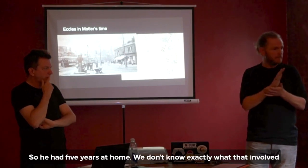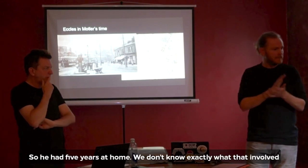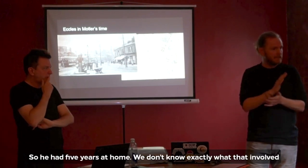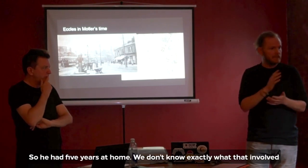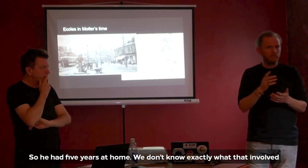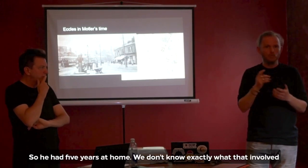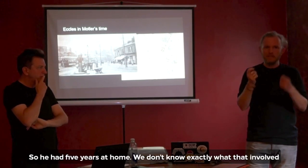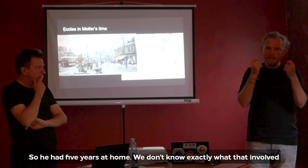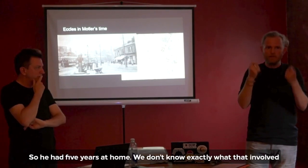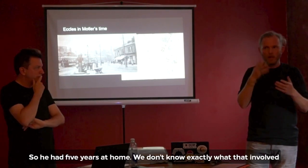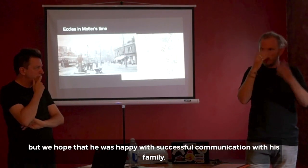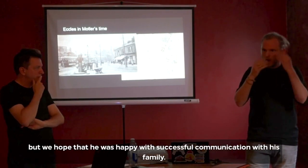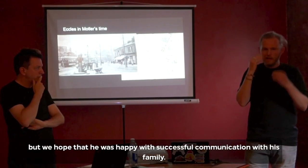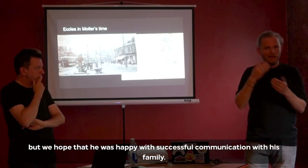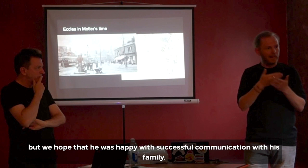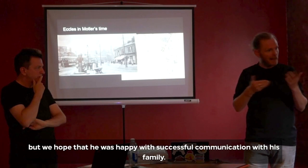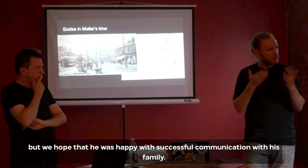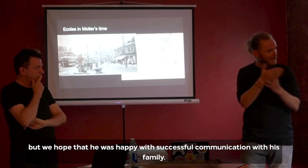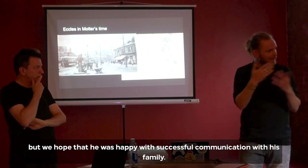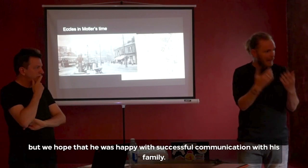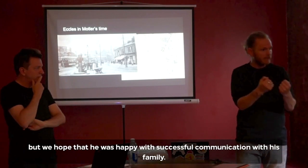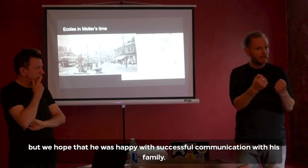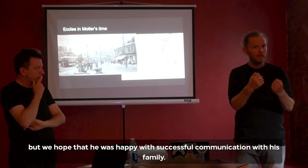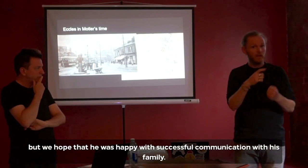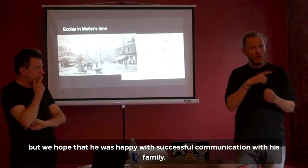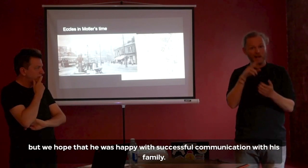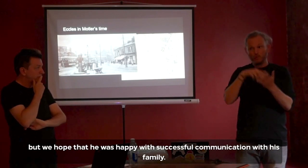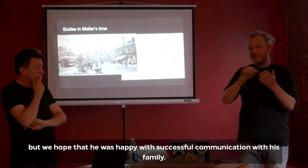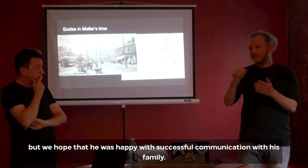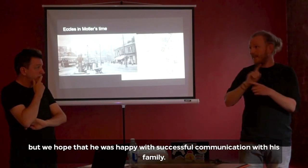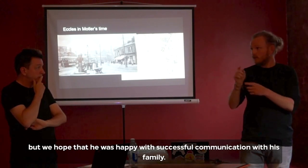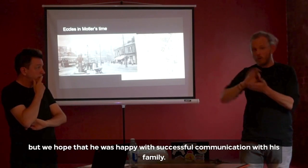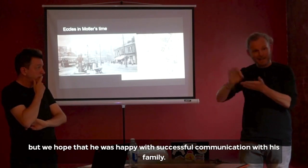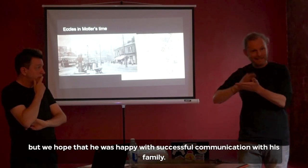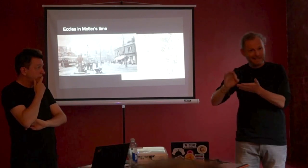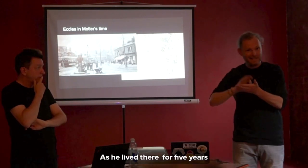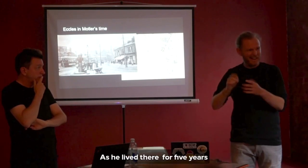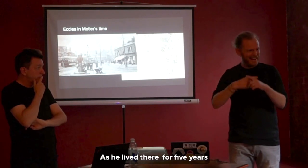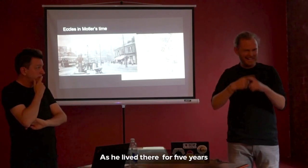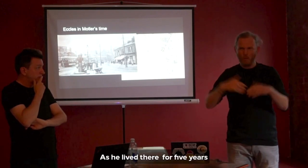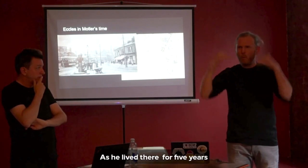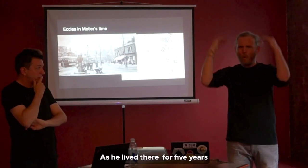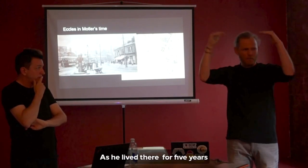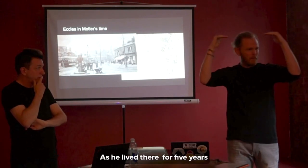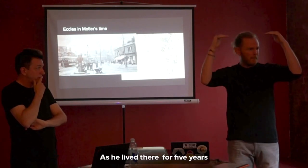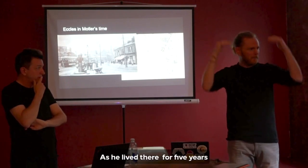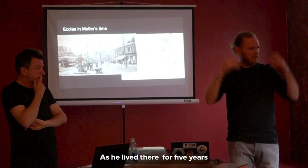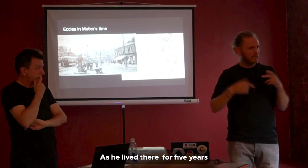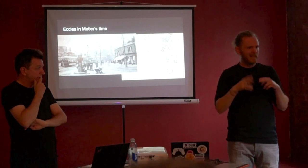know exactly what that involved, but we hope that it was happy with successful communication with the family. He said that for 5 years, and that